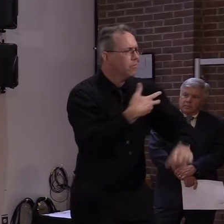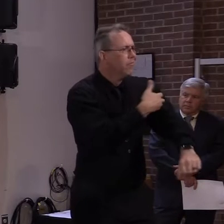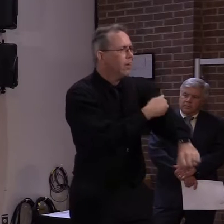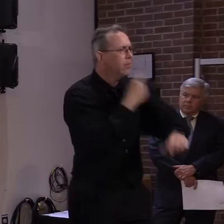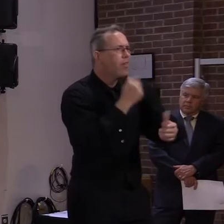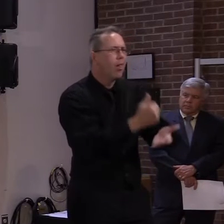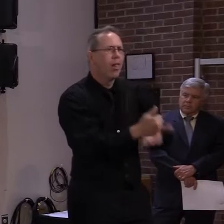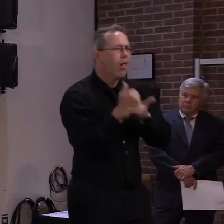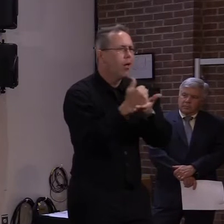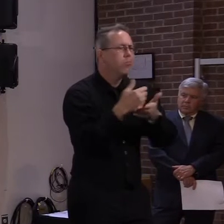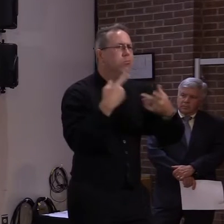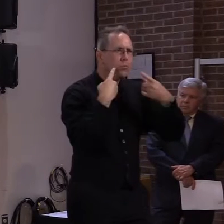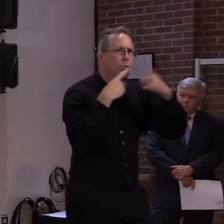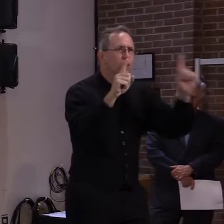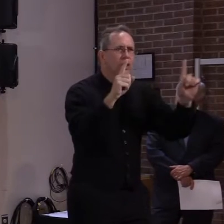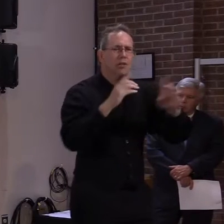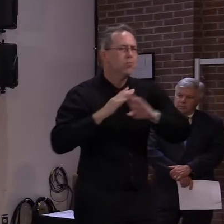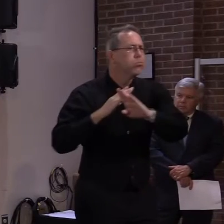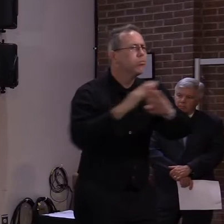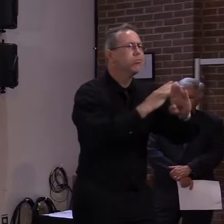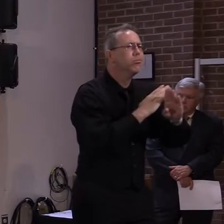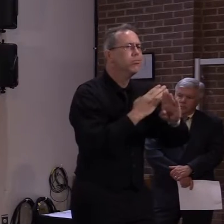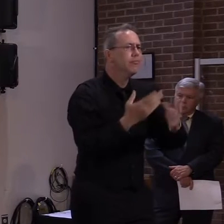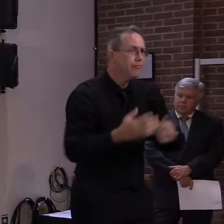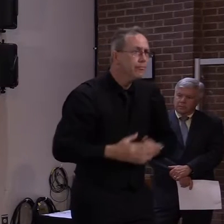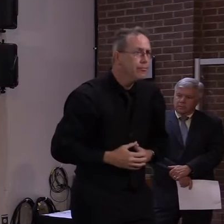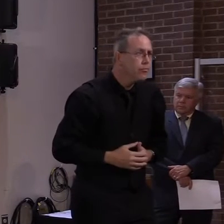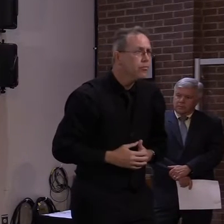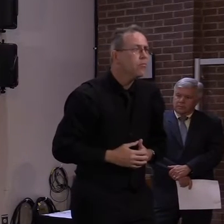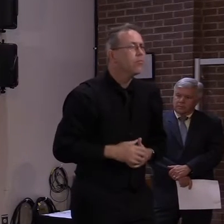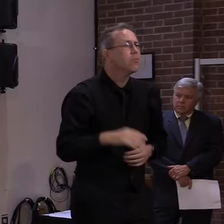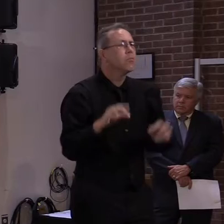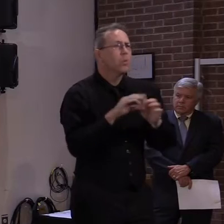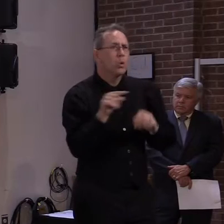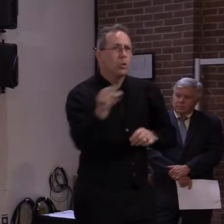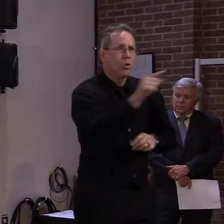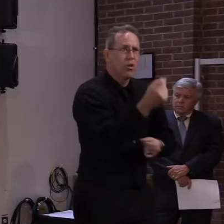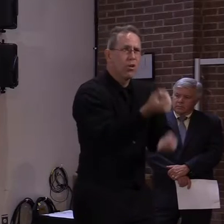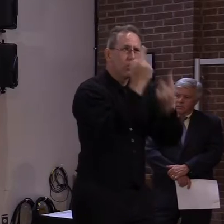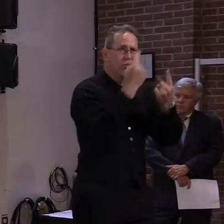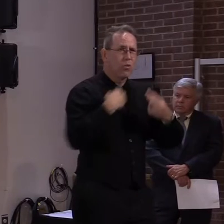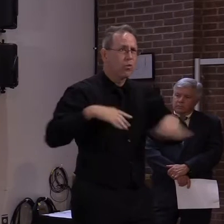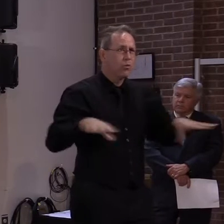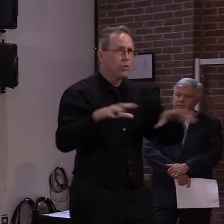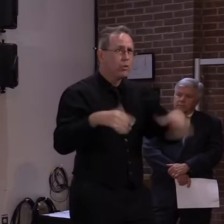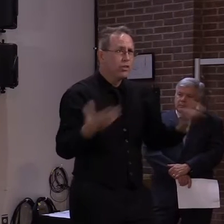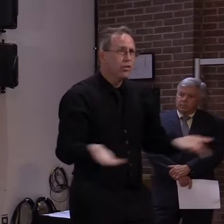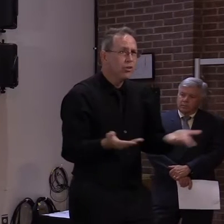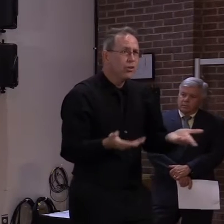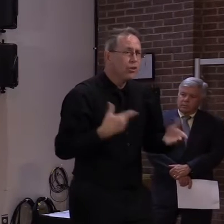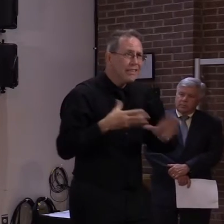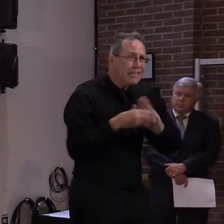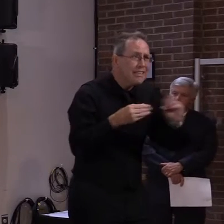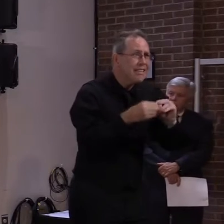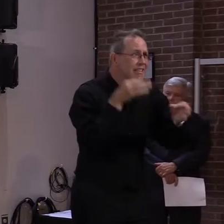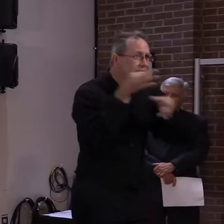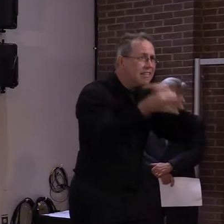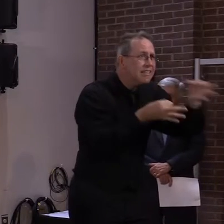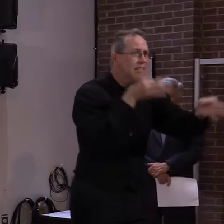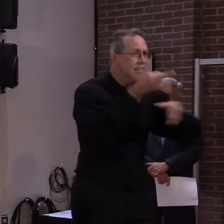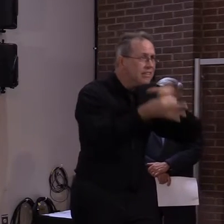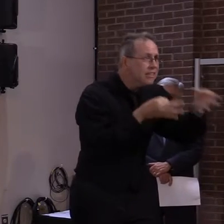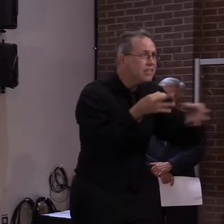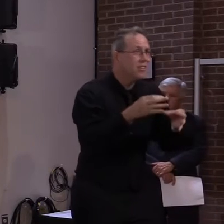help Vermonters understand their current risk, which continues to be very, very low for those who are fully